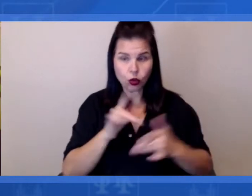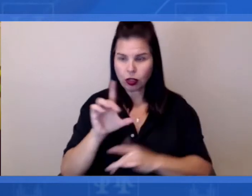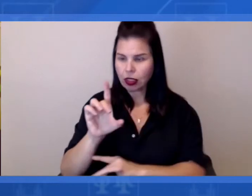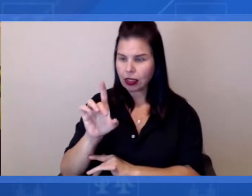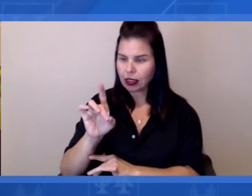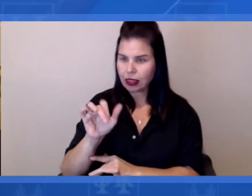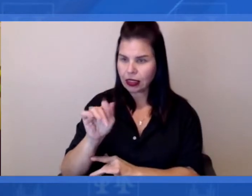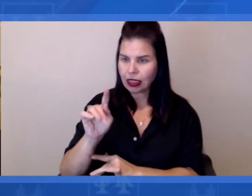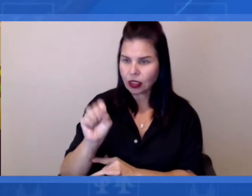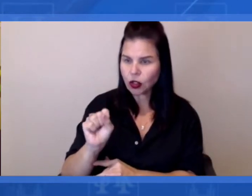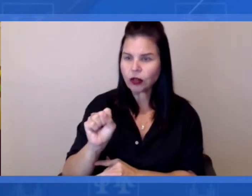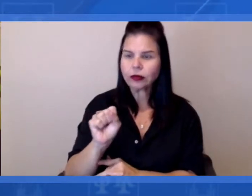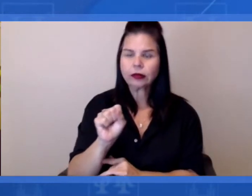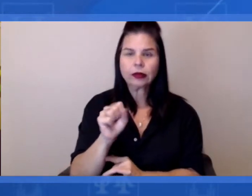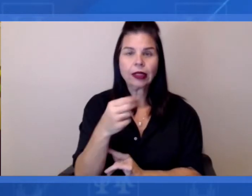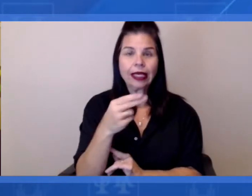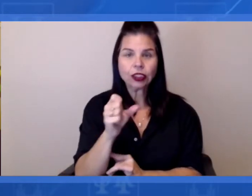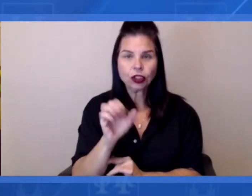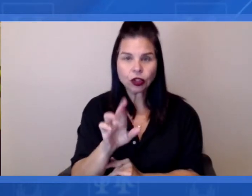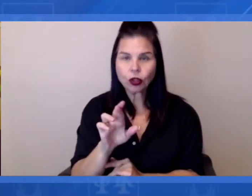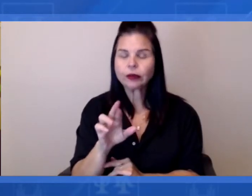HSR, and Presto.